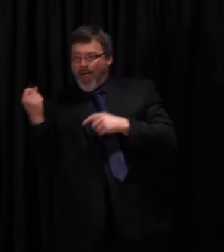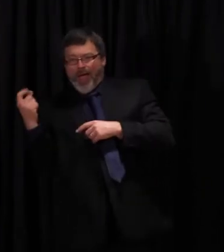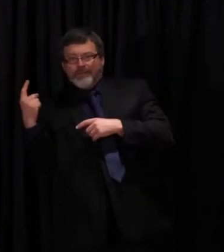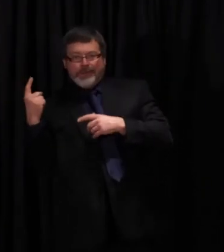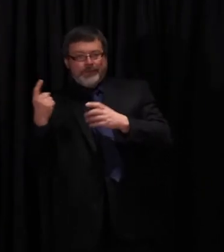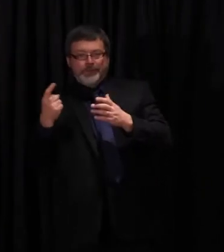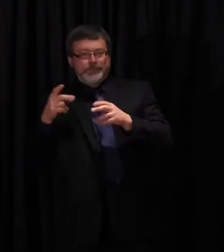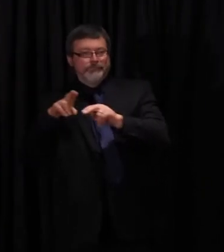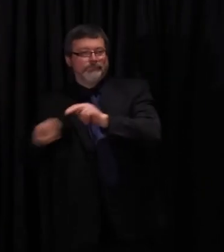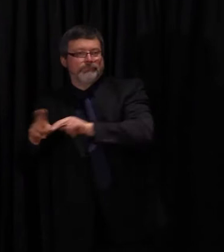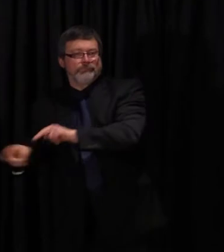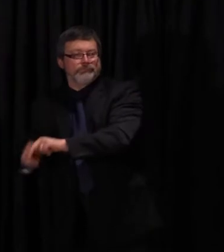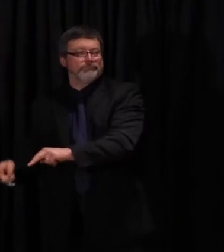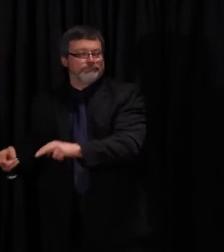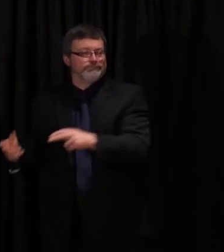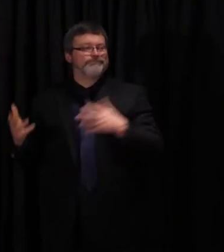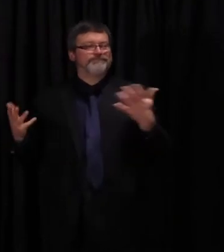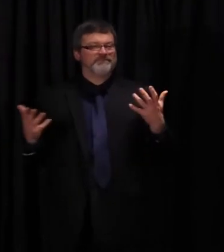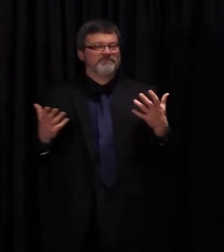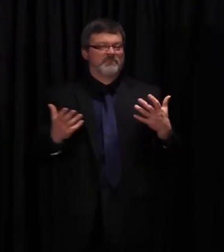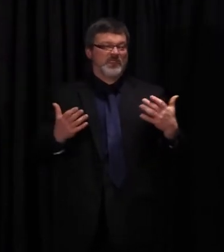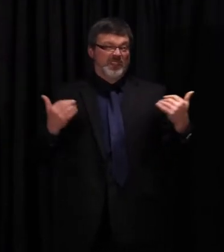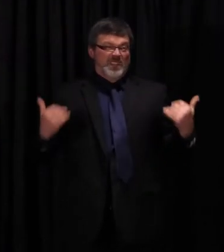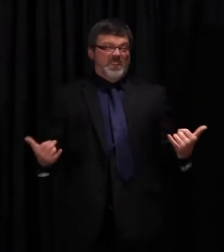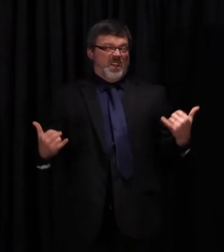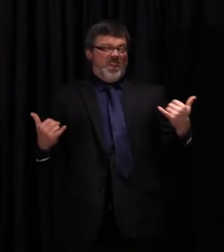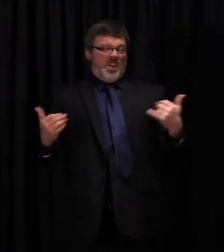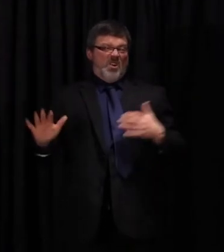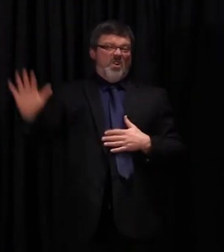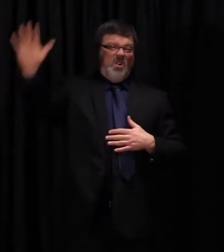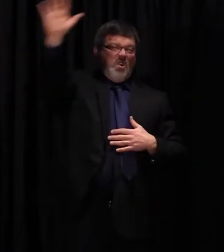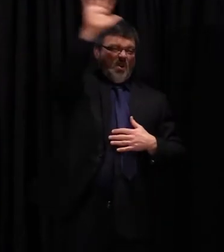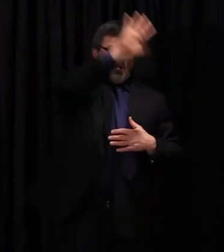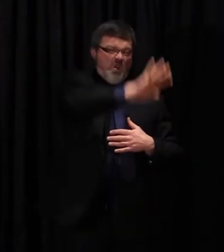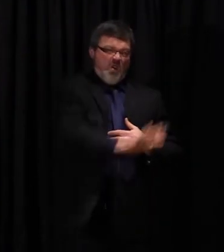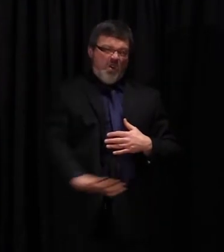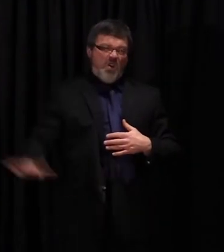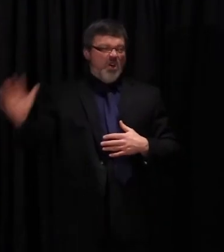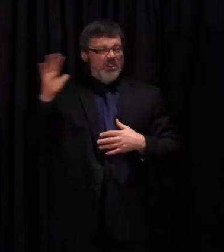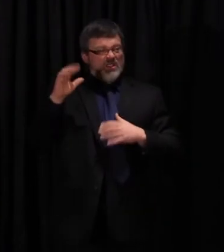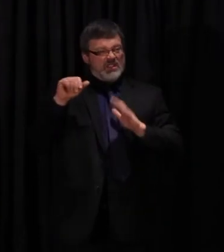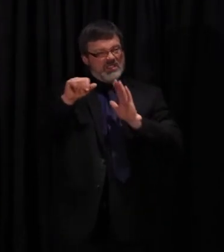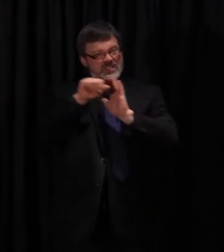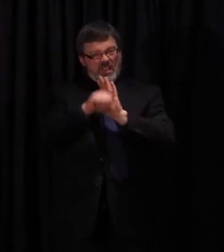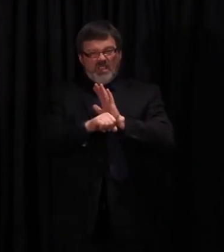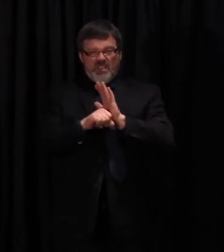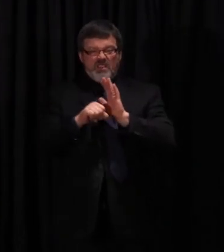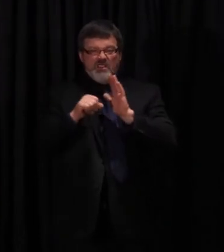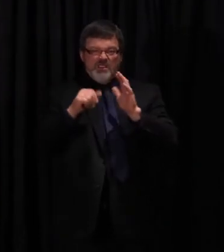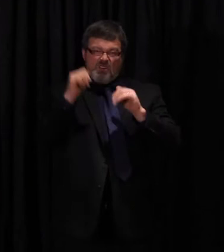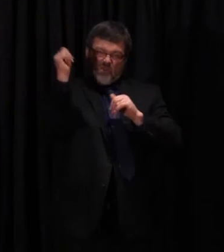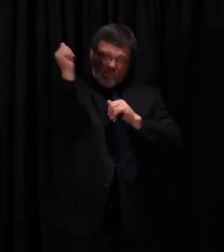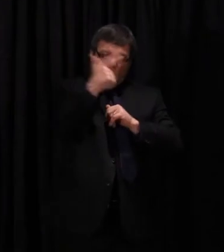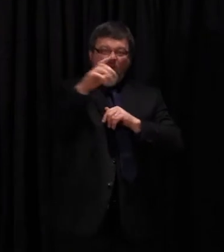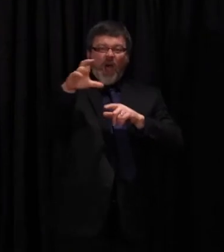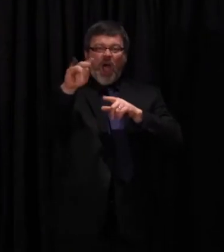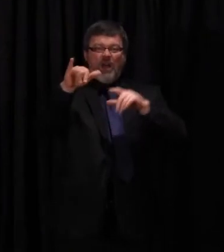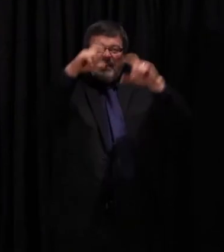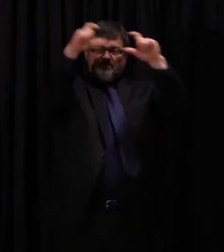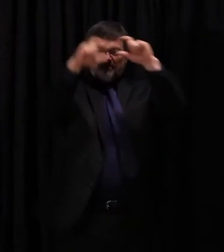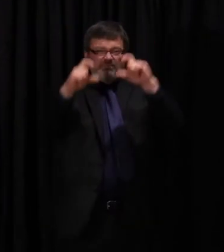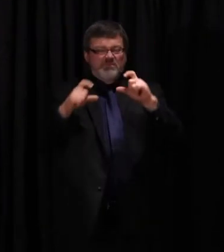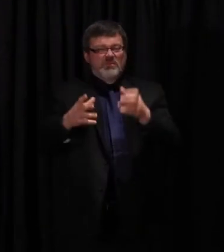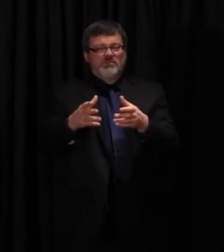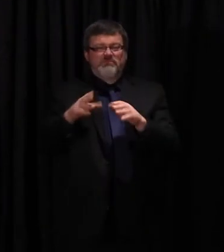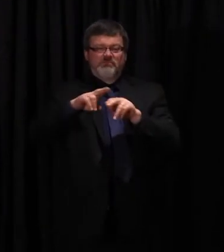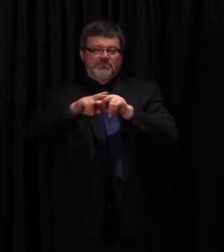Unfortunately, today, all 14 have lost workers, even Chittenden, with Windsor,